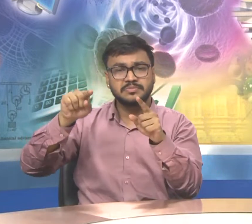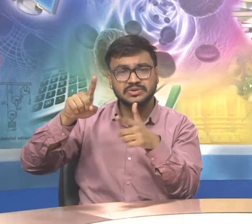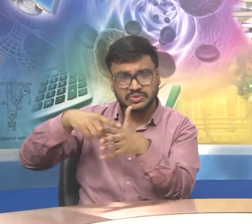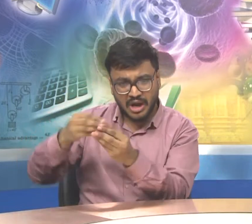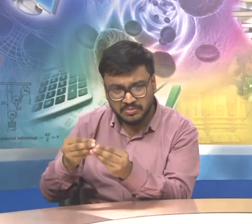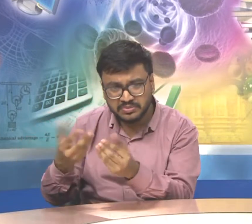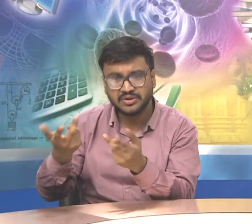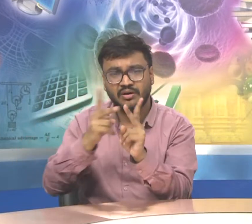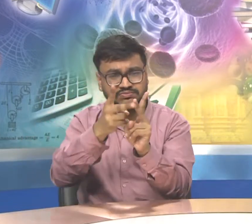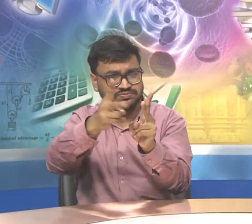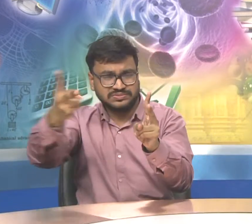eligibility conditions,